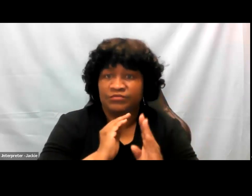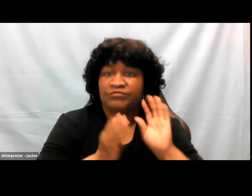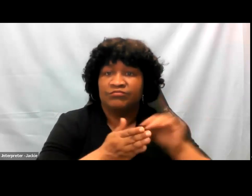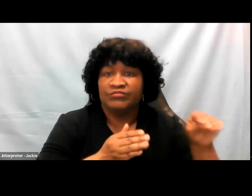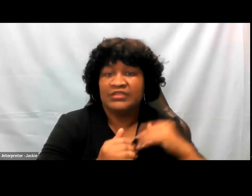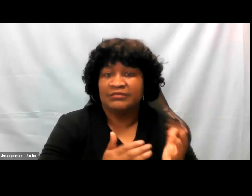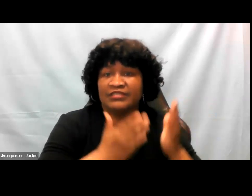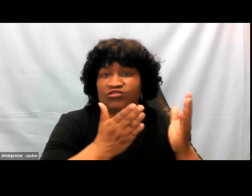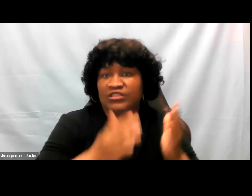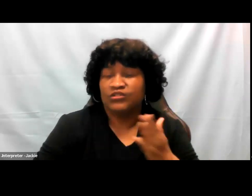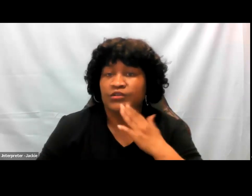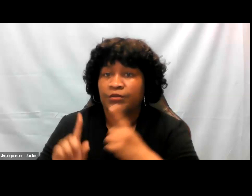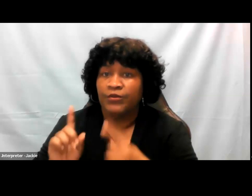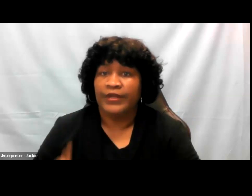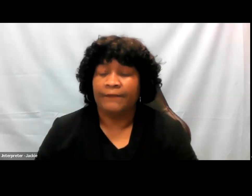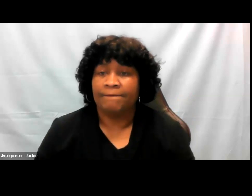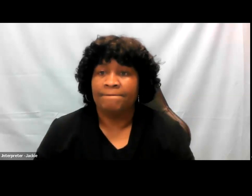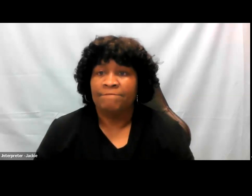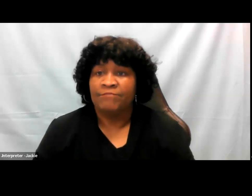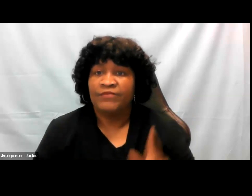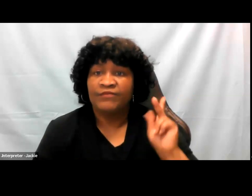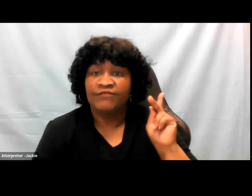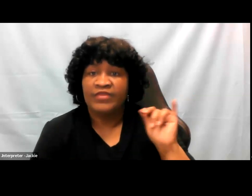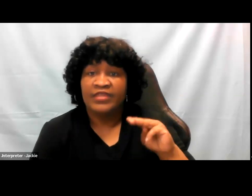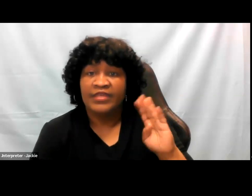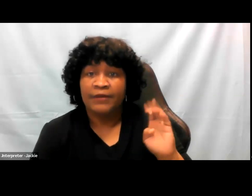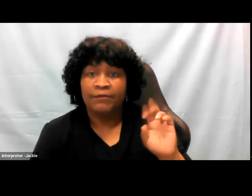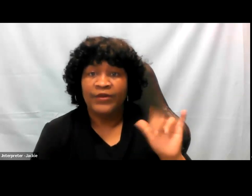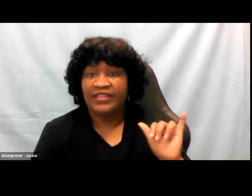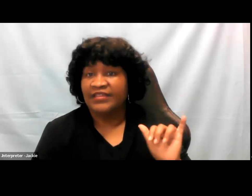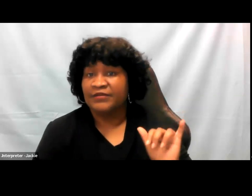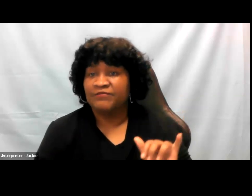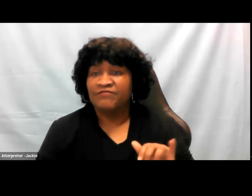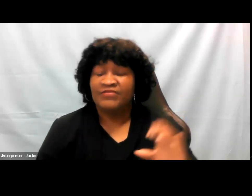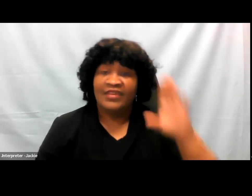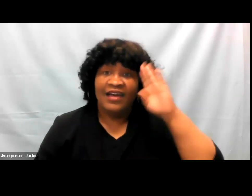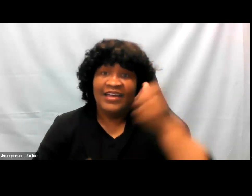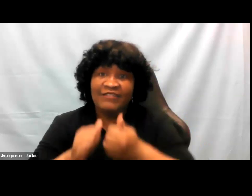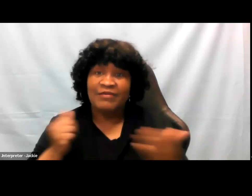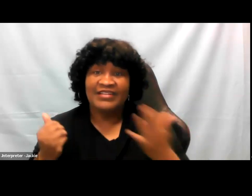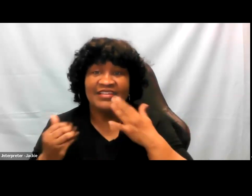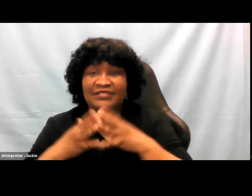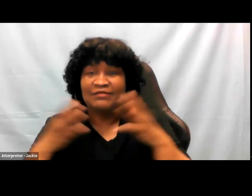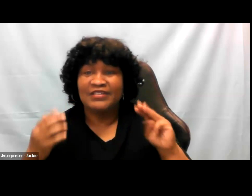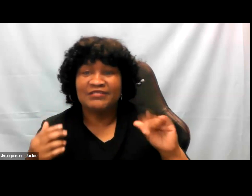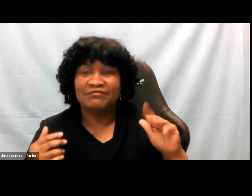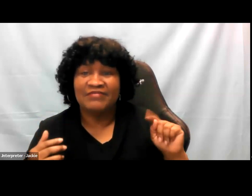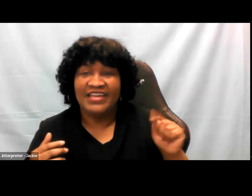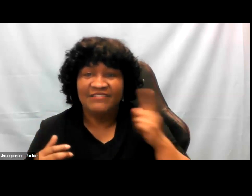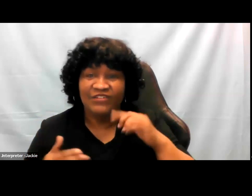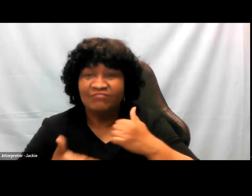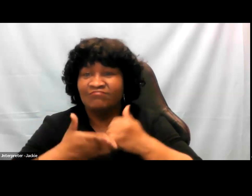suggestion. Great point. Kimberly. Hi, everybody, and thanks so much, Matt, for the